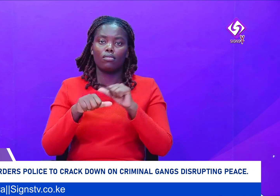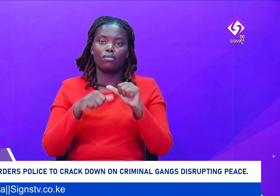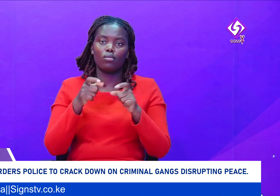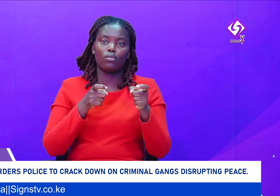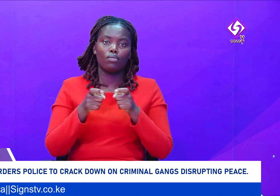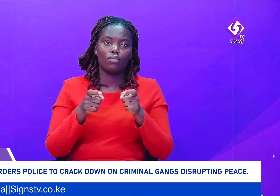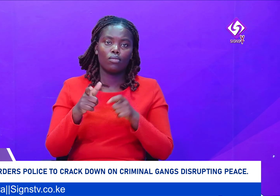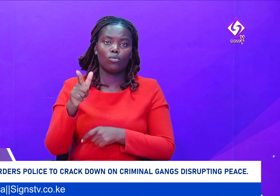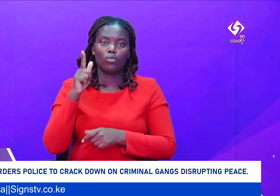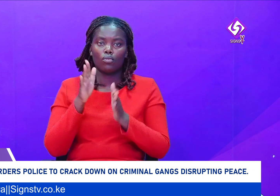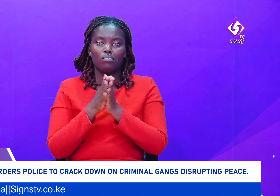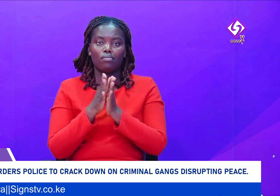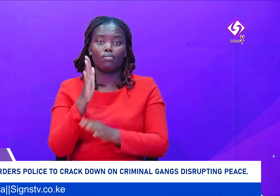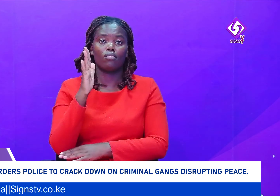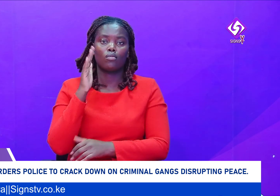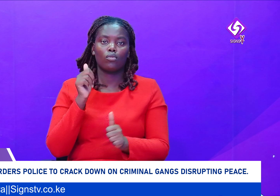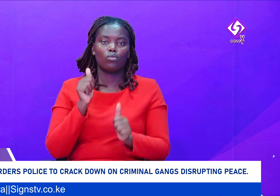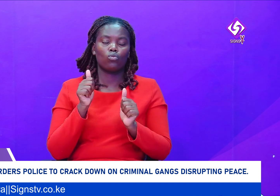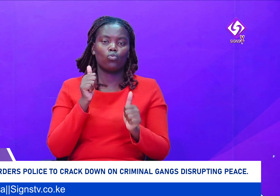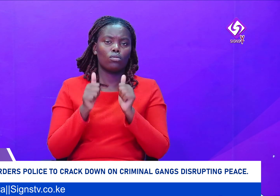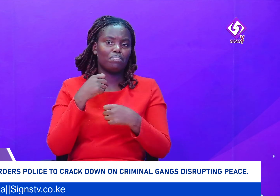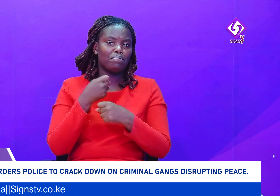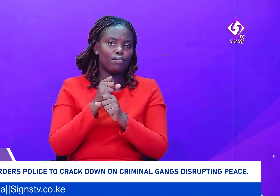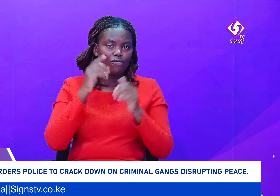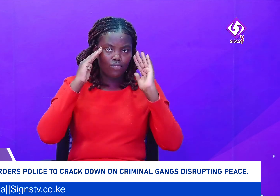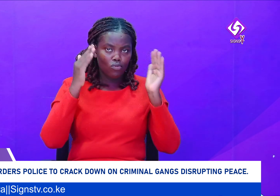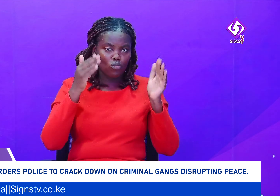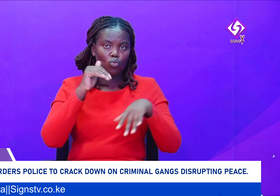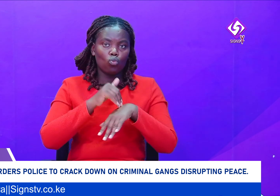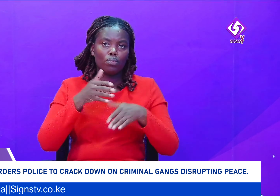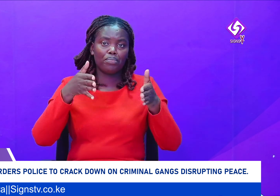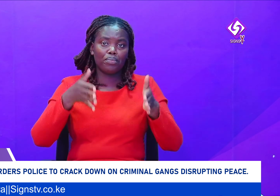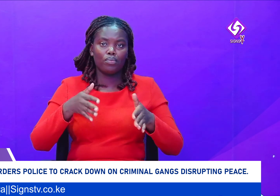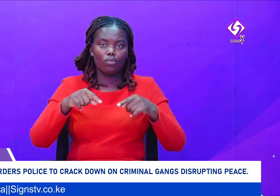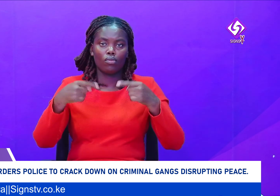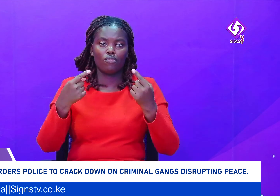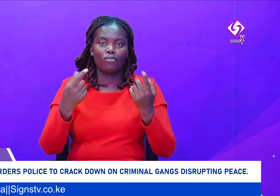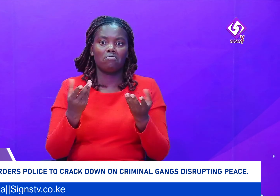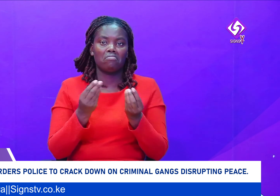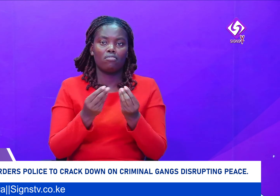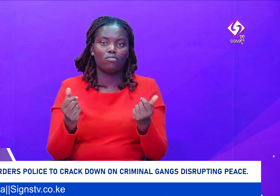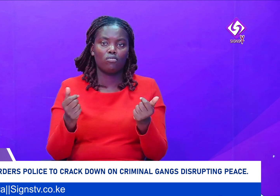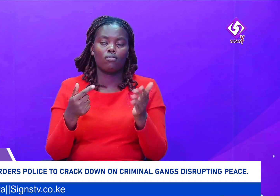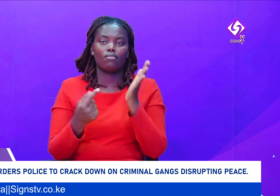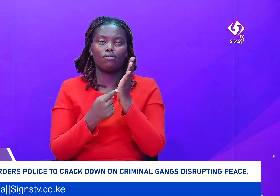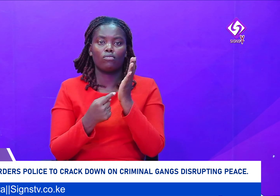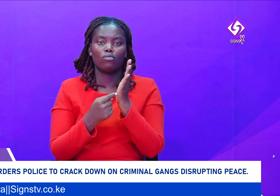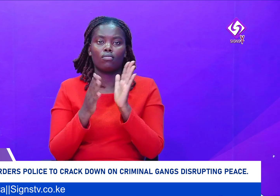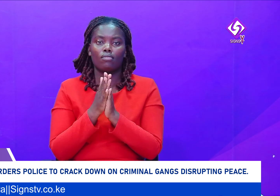completed training in administration, law, and security, which focused on modern conflict resolution techniques